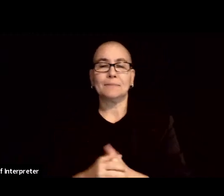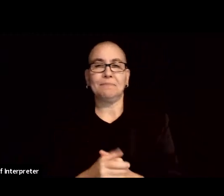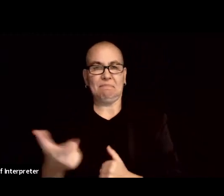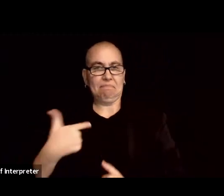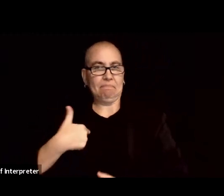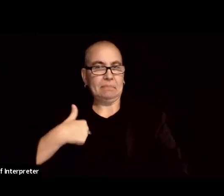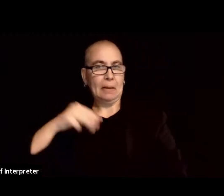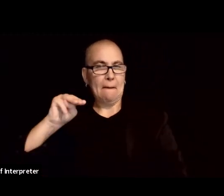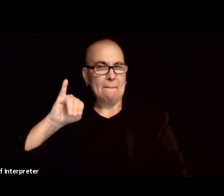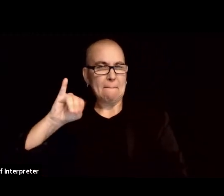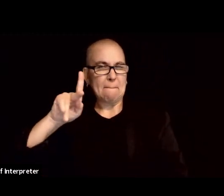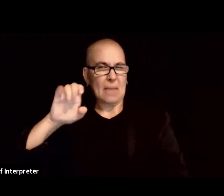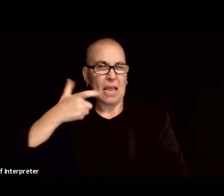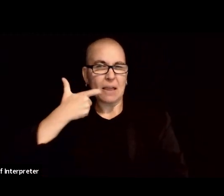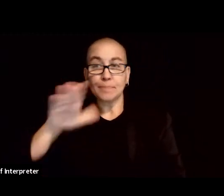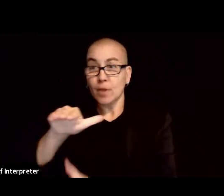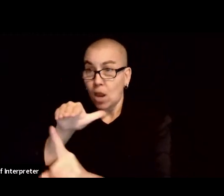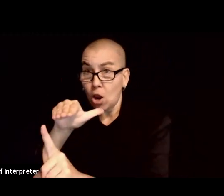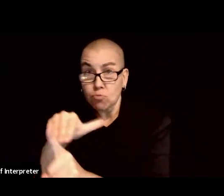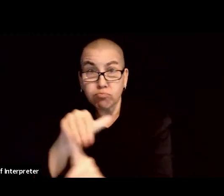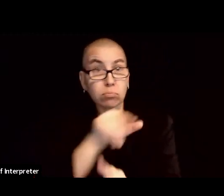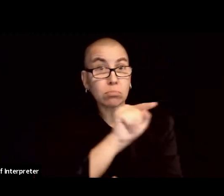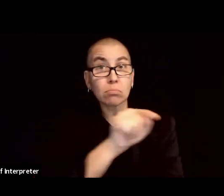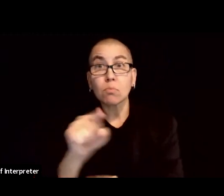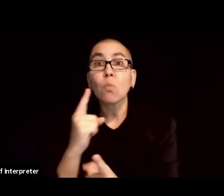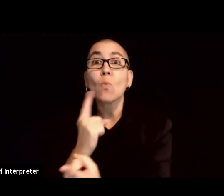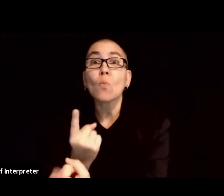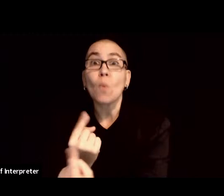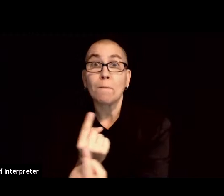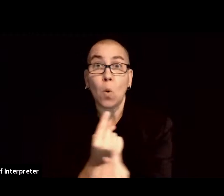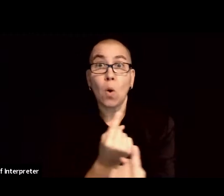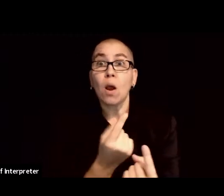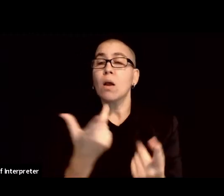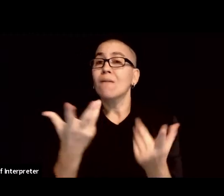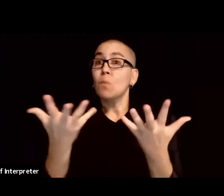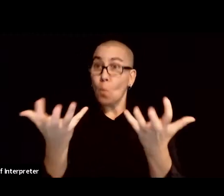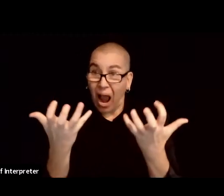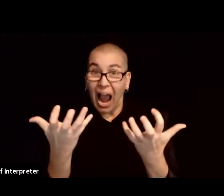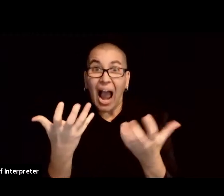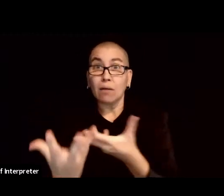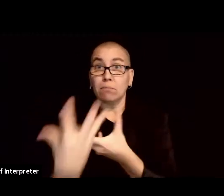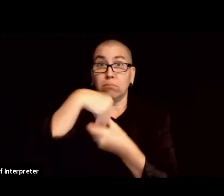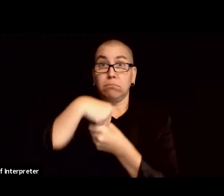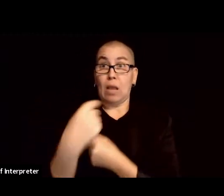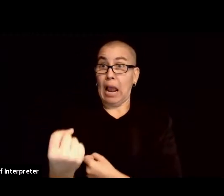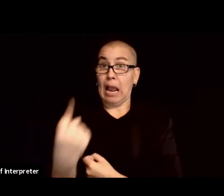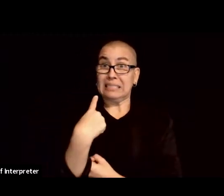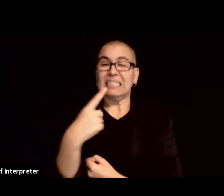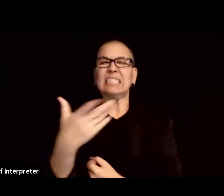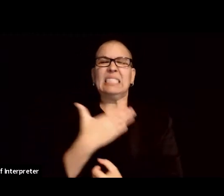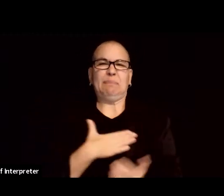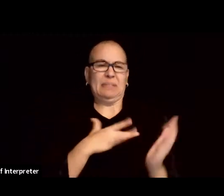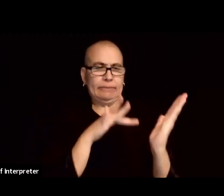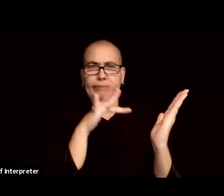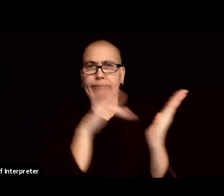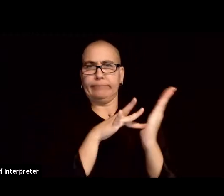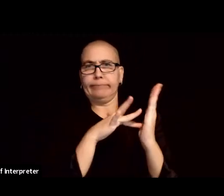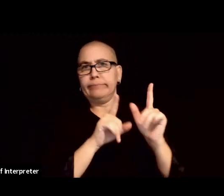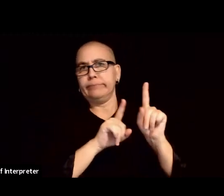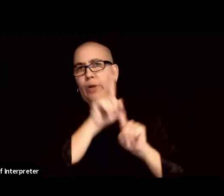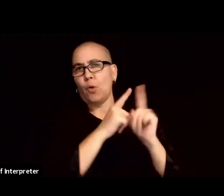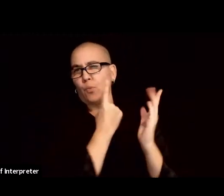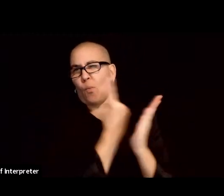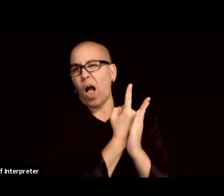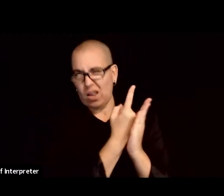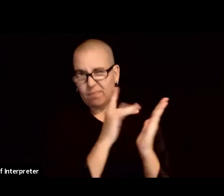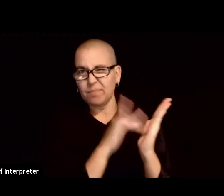need to press star one on your telephone. For your question, press the pound key. Your first question, Jeremy Olson with the Star Tribune.